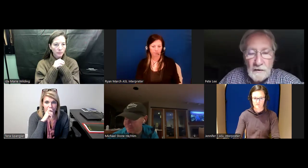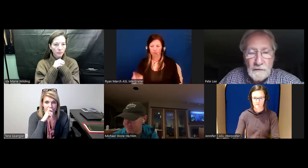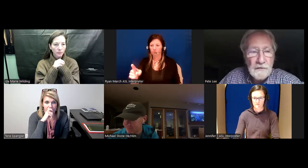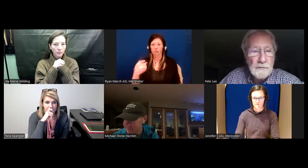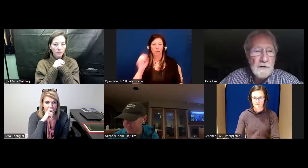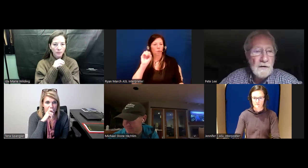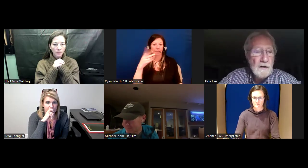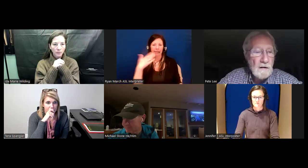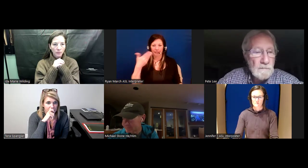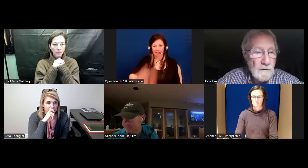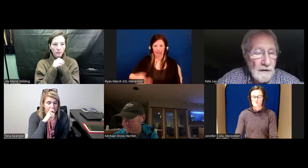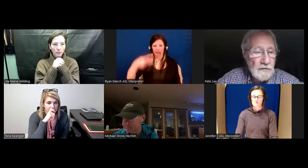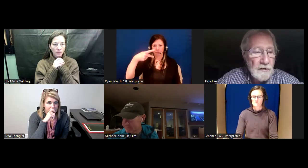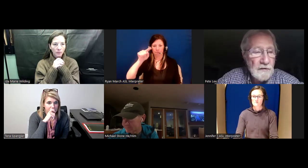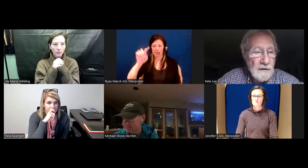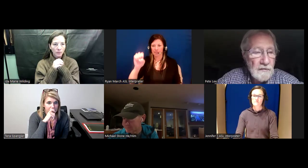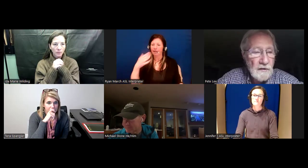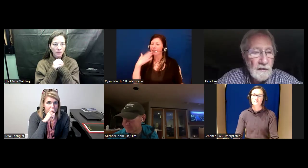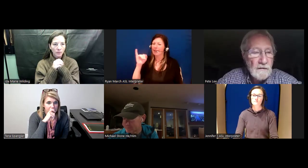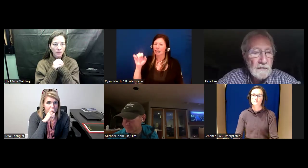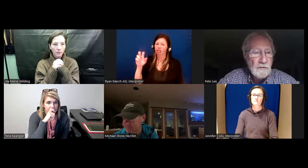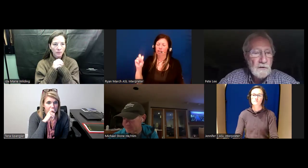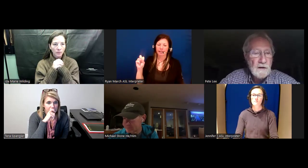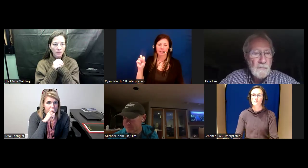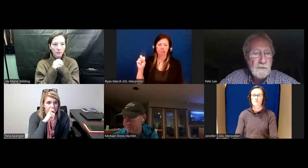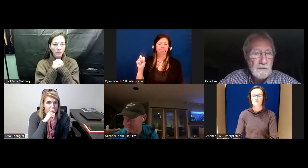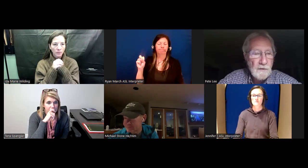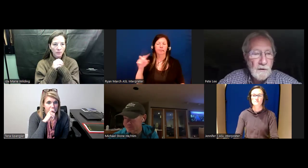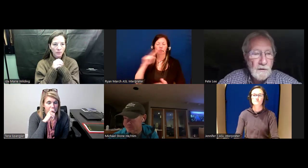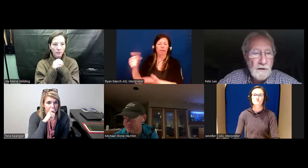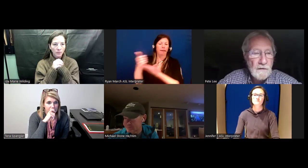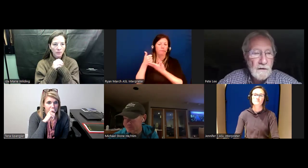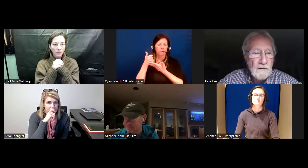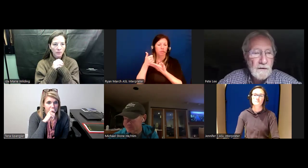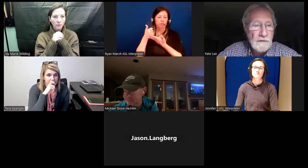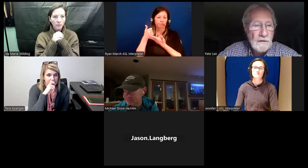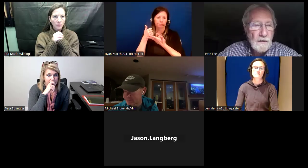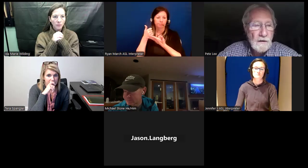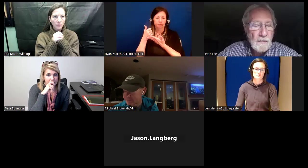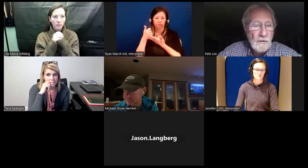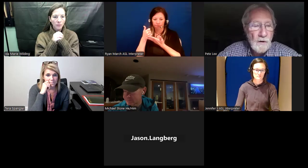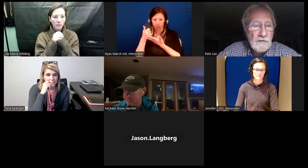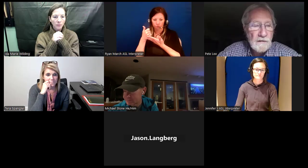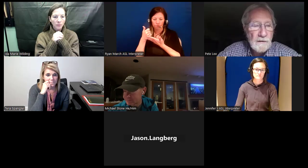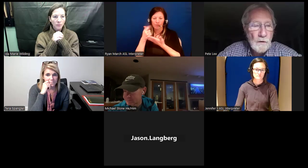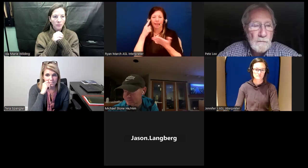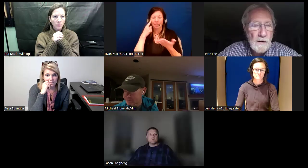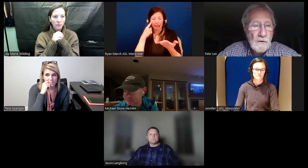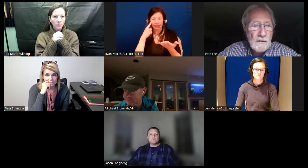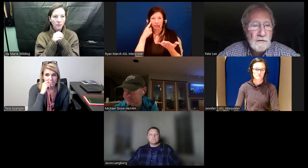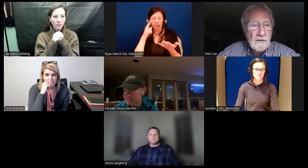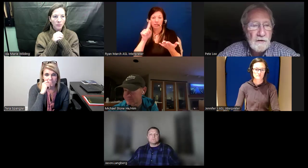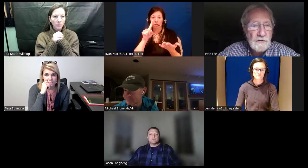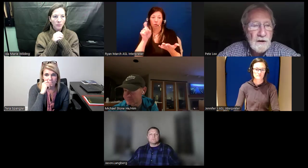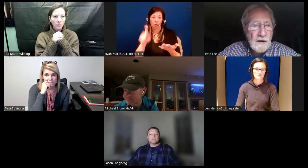thanks. This is Pete. Thanks, Jason. That's really helpful. So then I think the question that we might